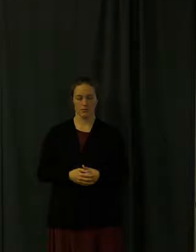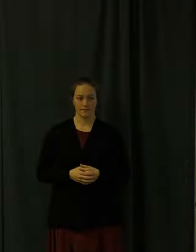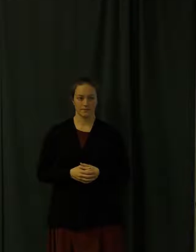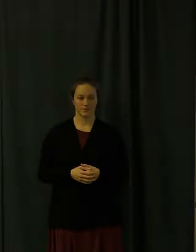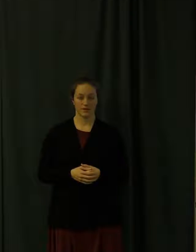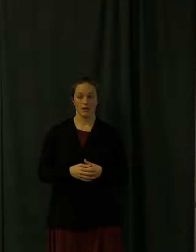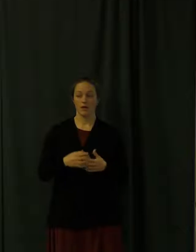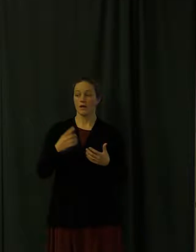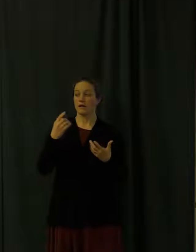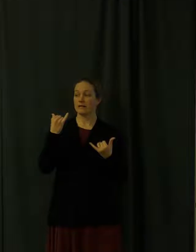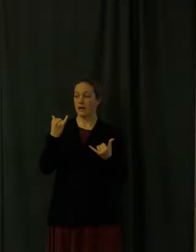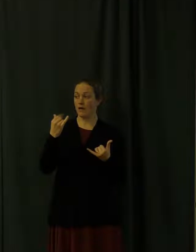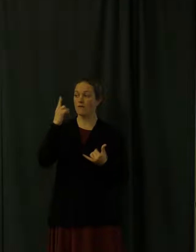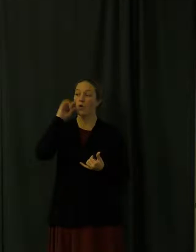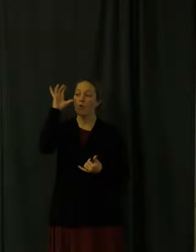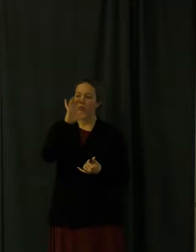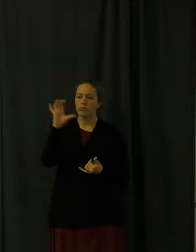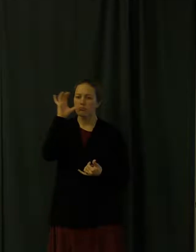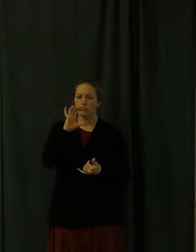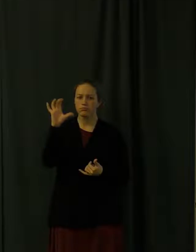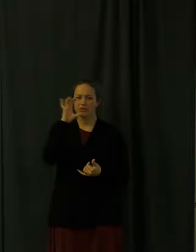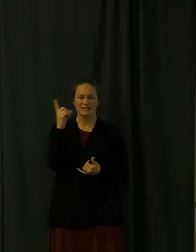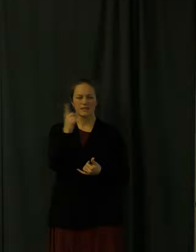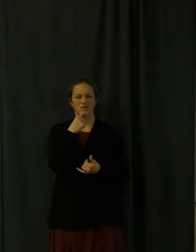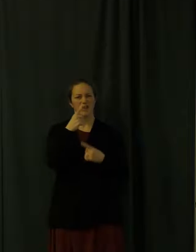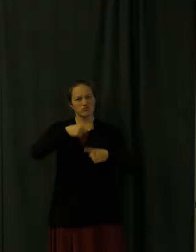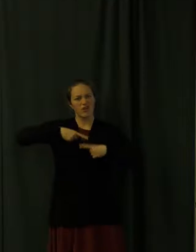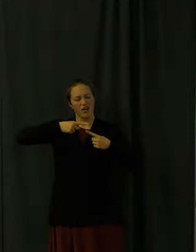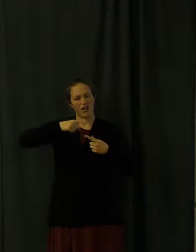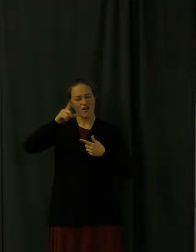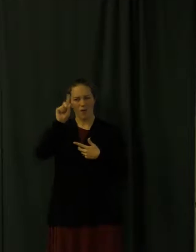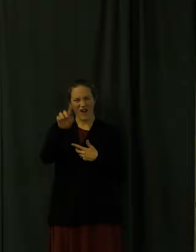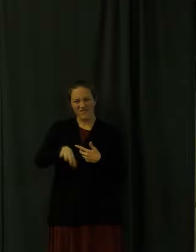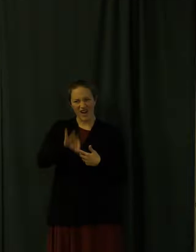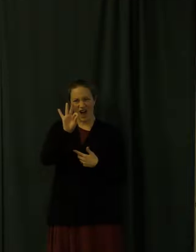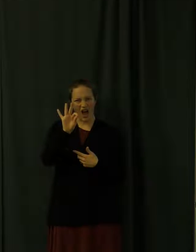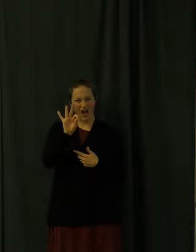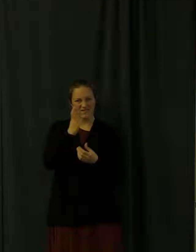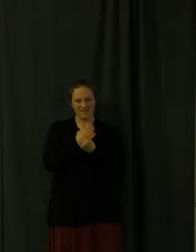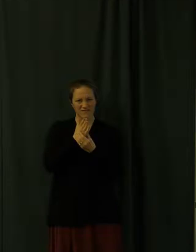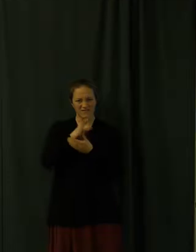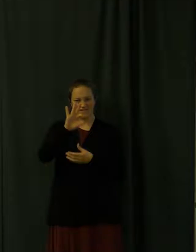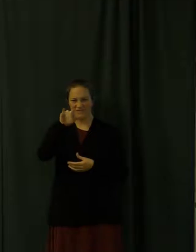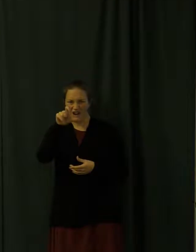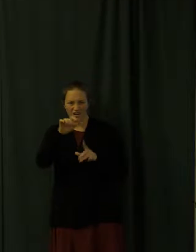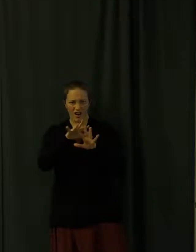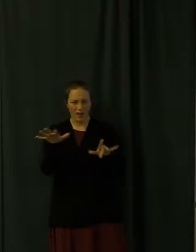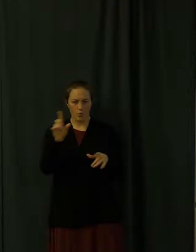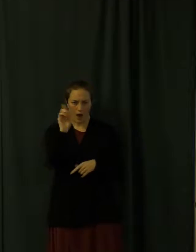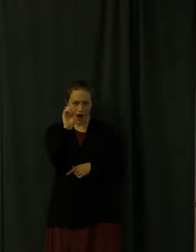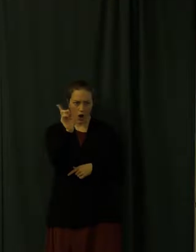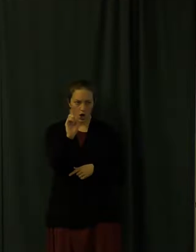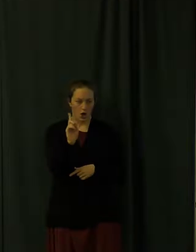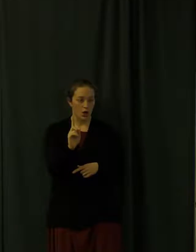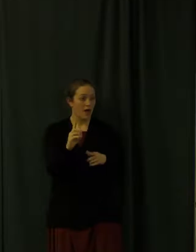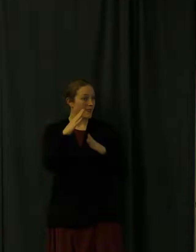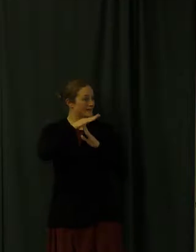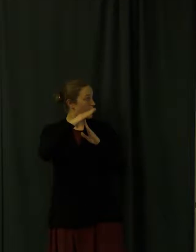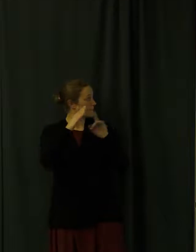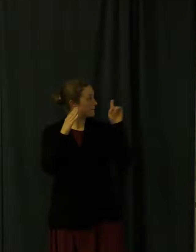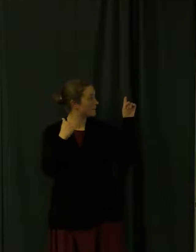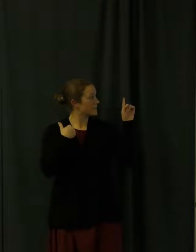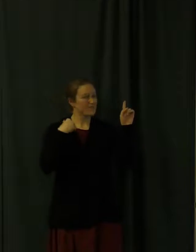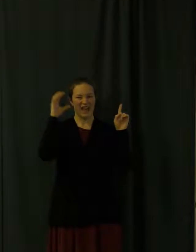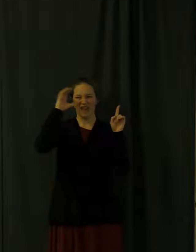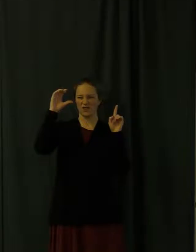for files. Somebody said they have a hard time finding files. At the top, you have a search bar,